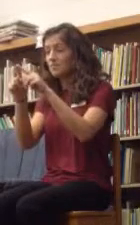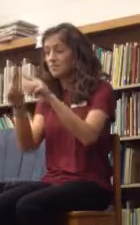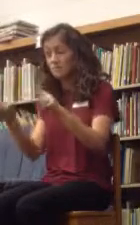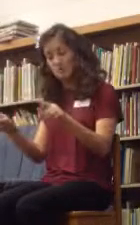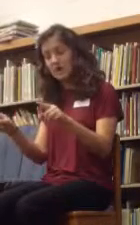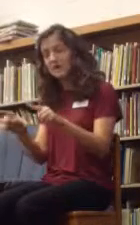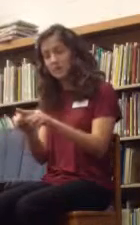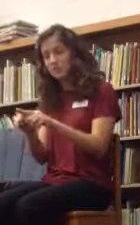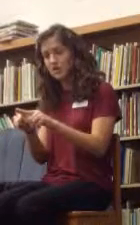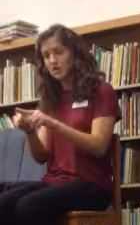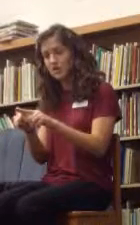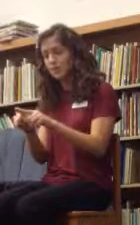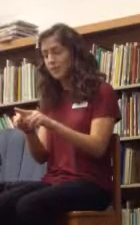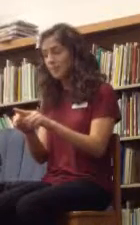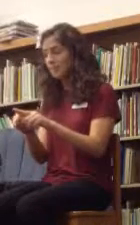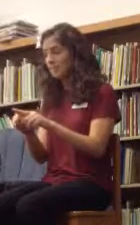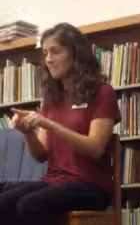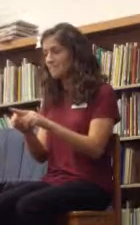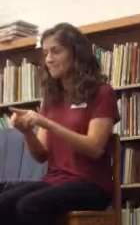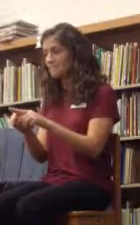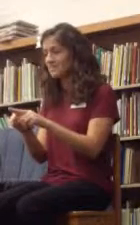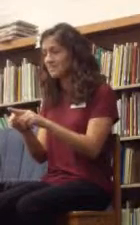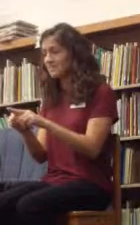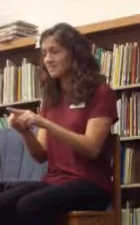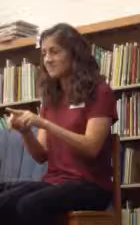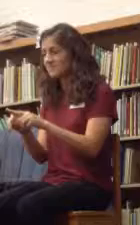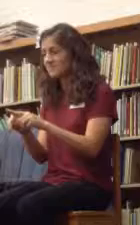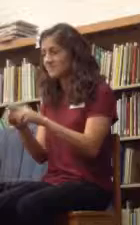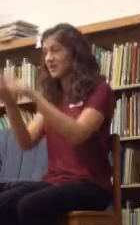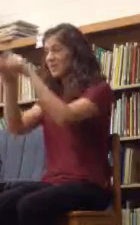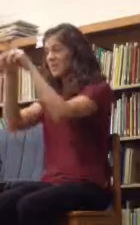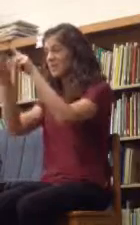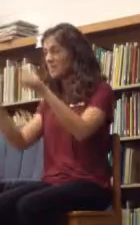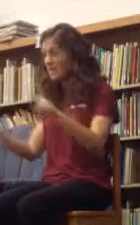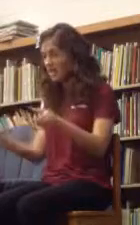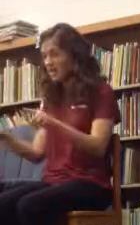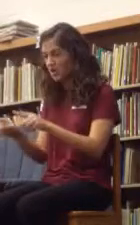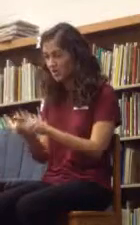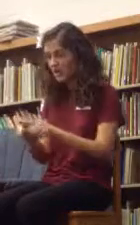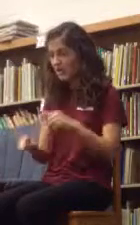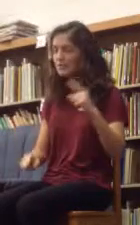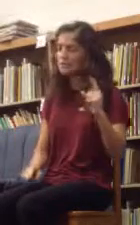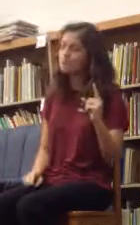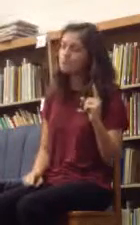and medium triangles and big triangles.